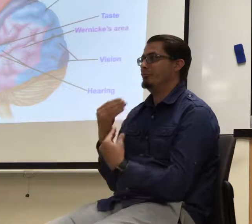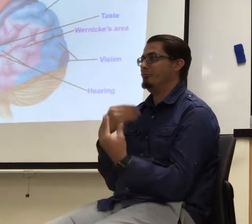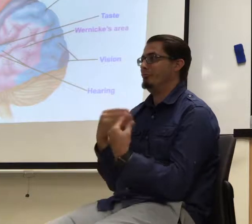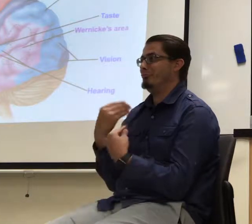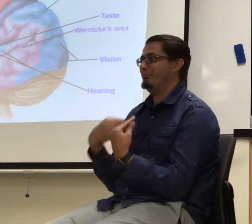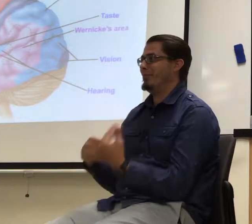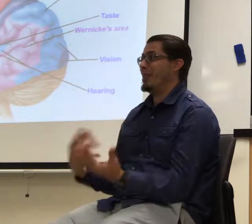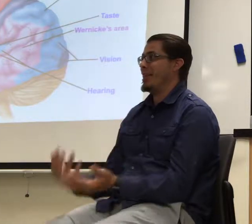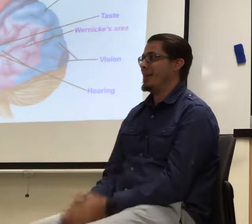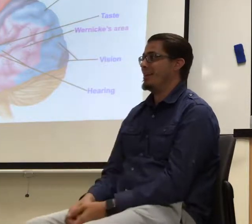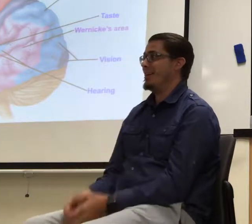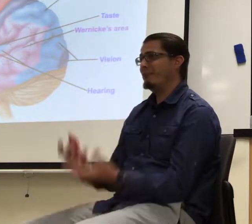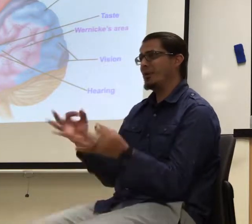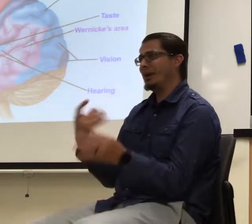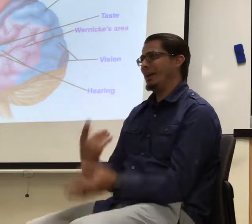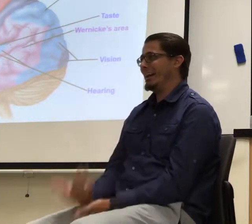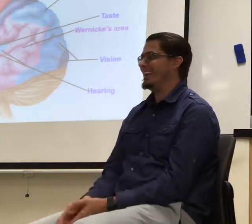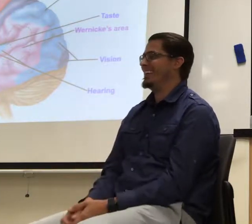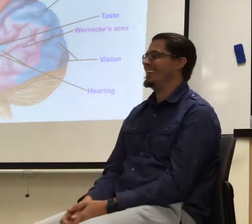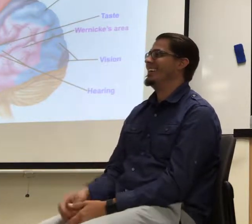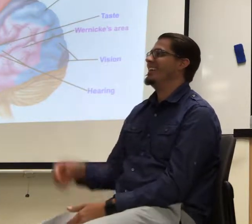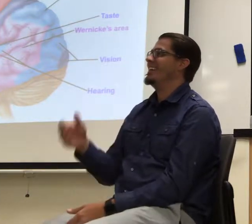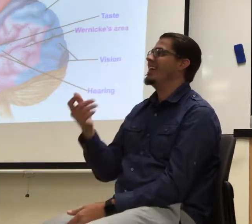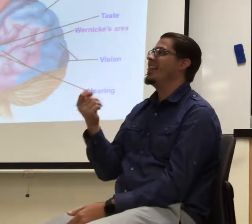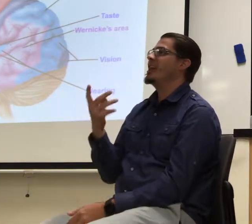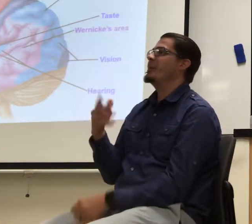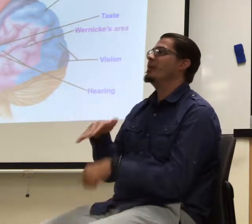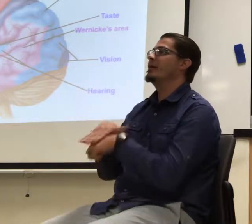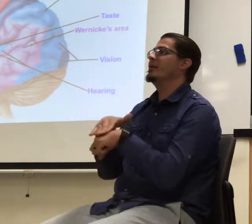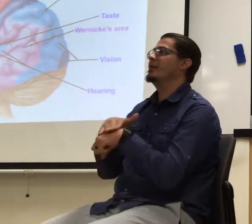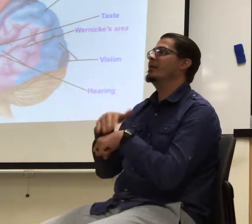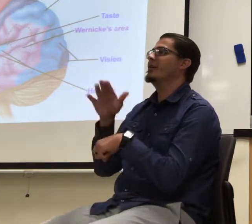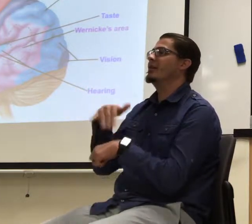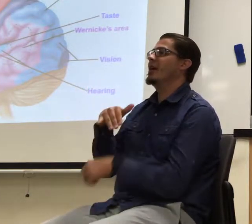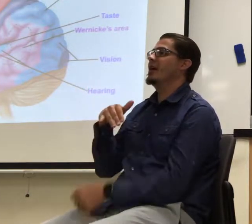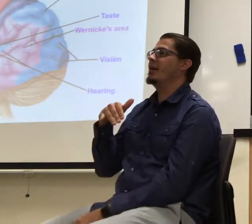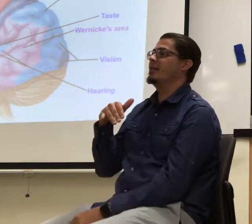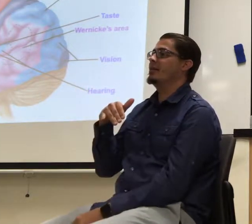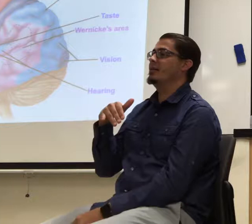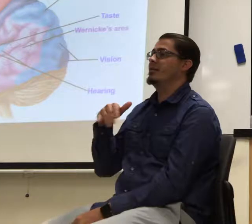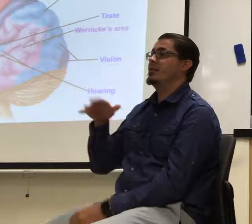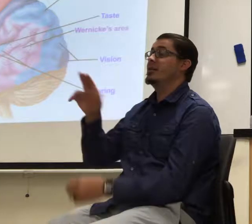Just to give you a little preview on that lecture, it's all about the hair cell.